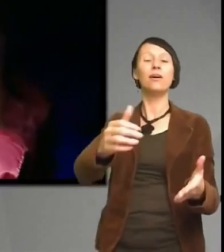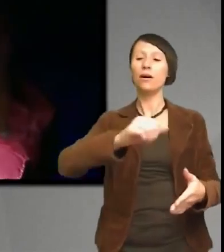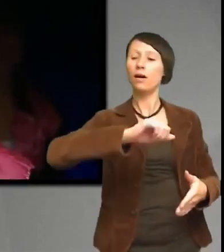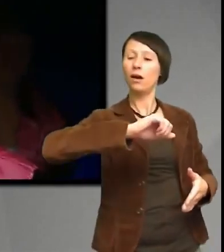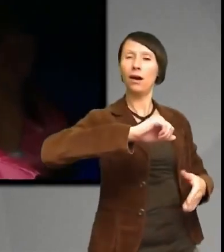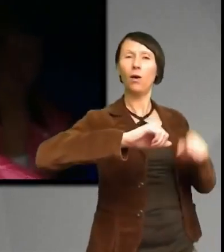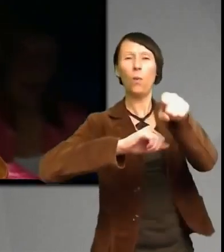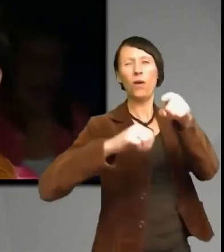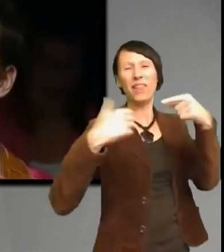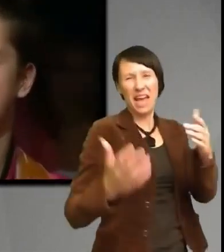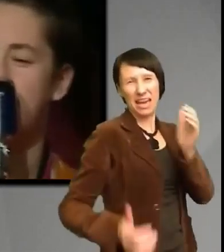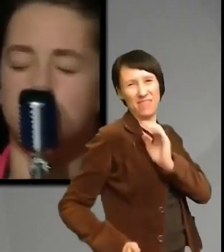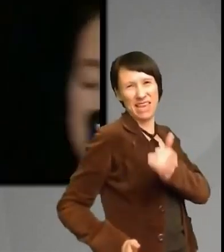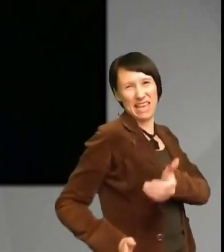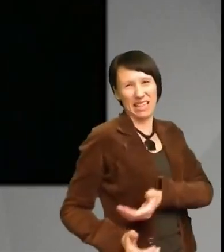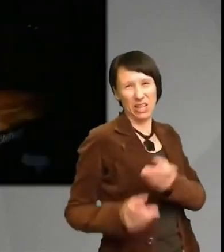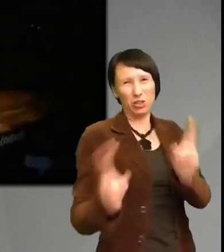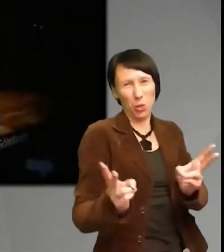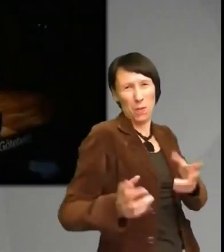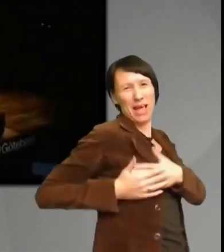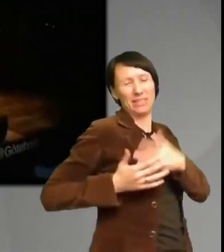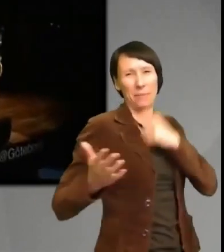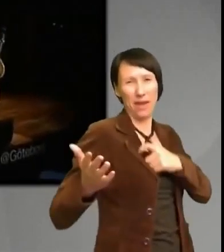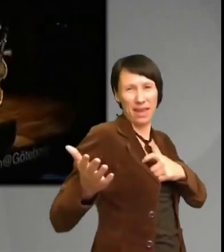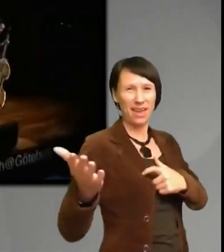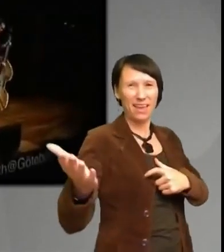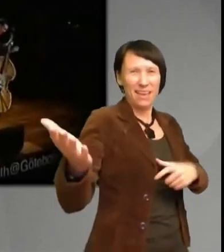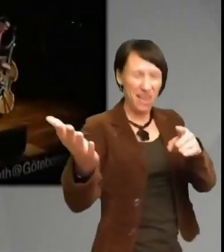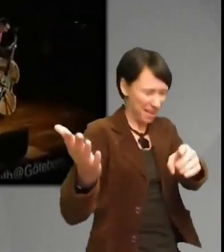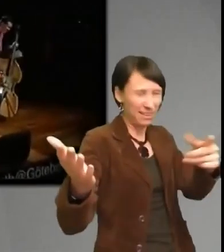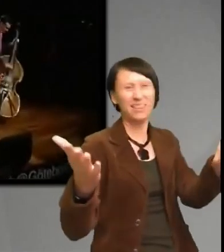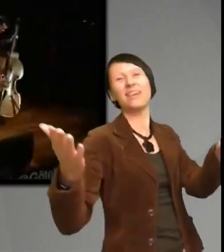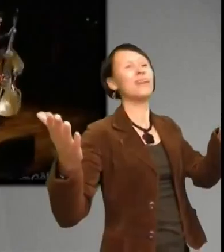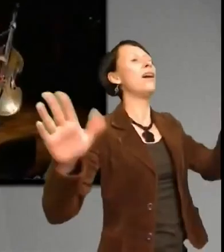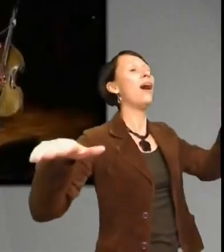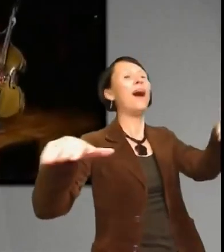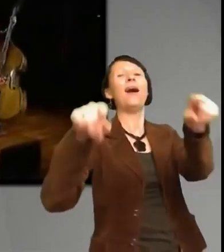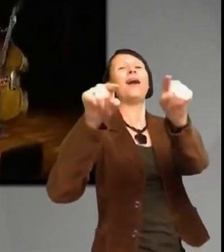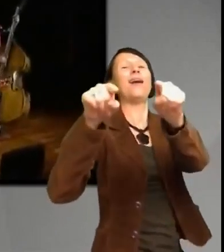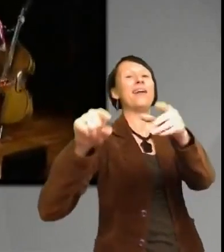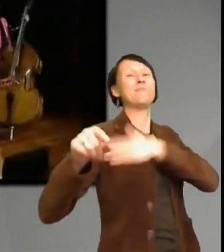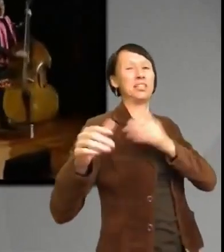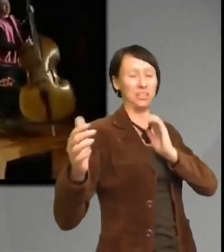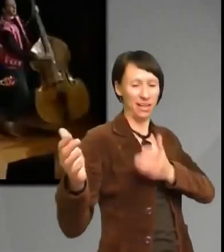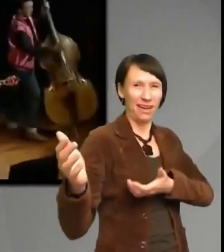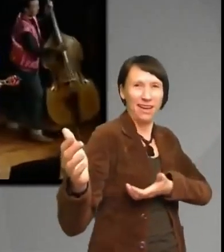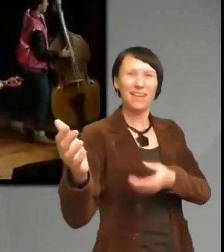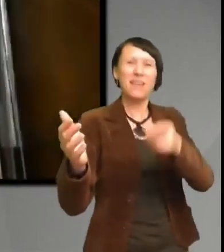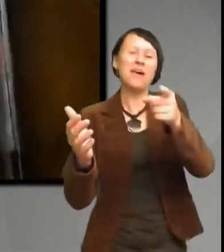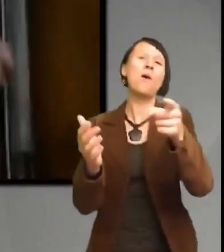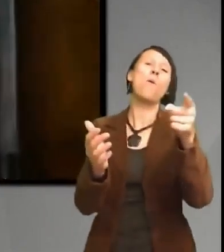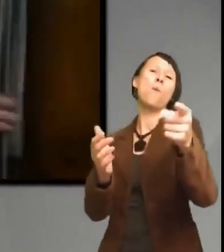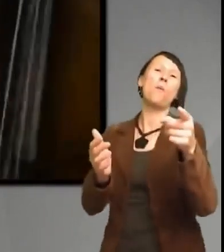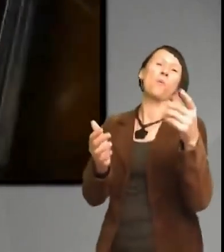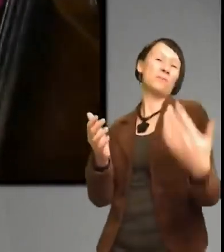Well, she's the woman that loves me so. I'm saying, Bebop-a-lula, she's my baby.